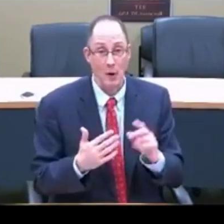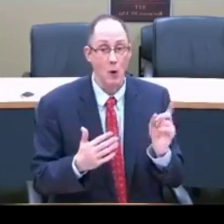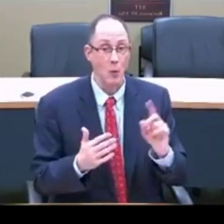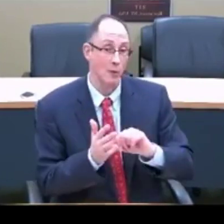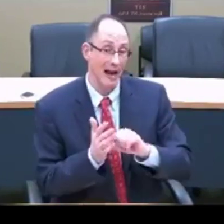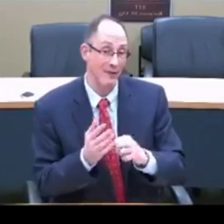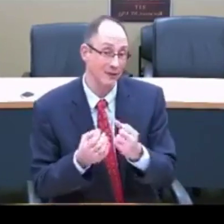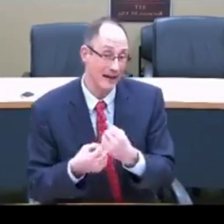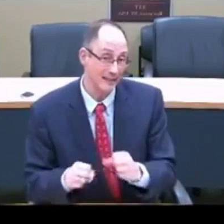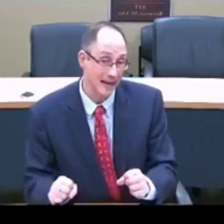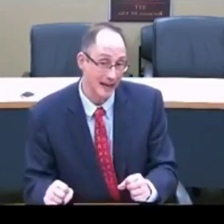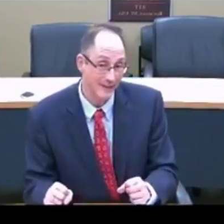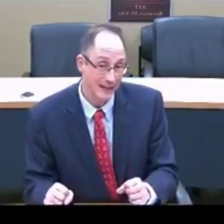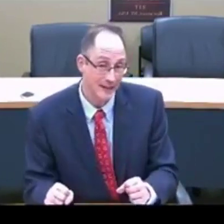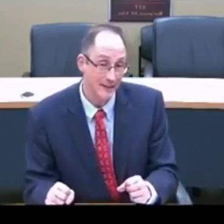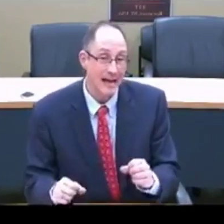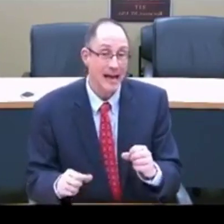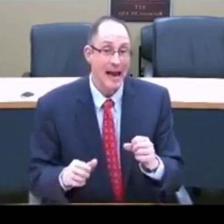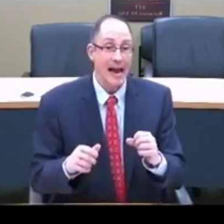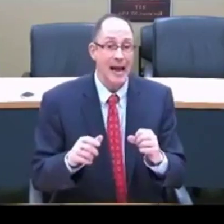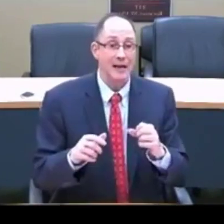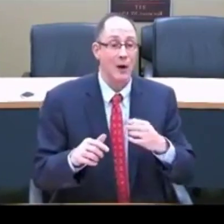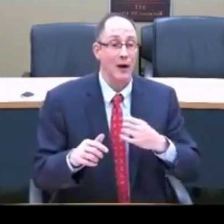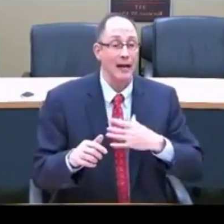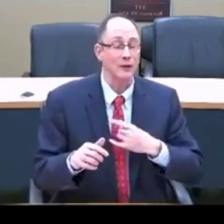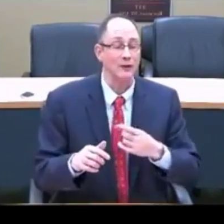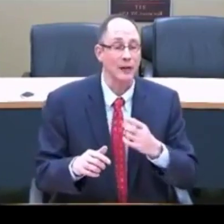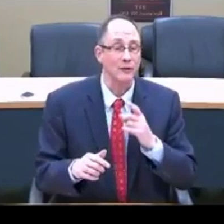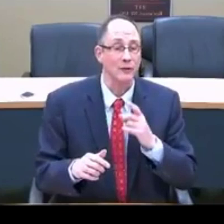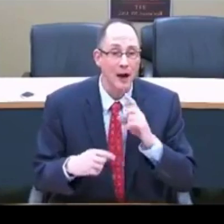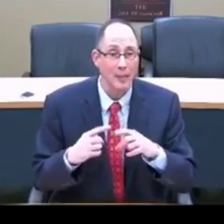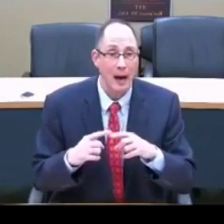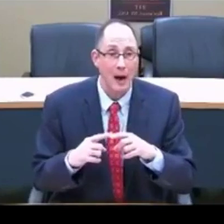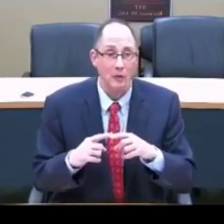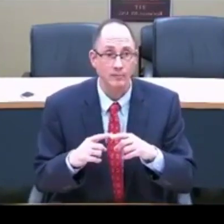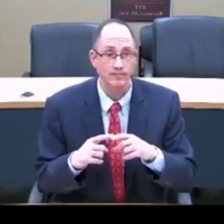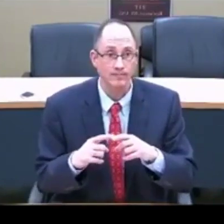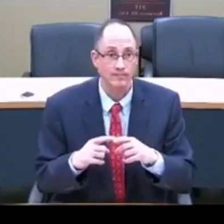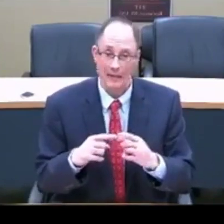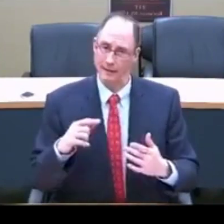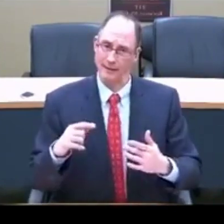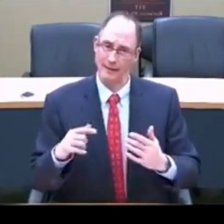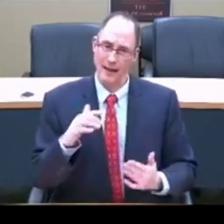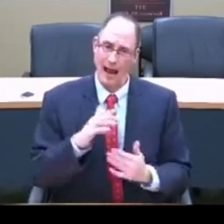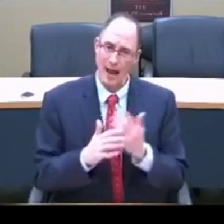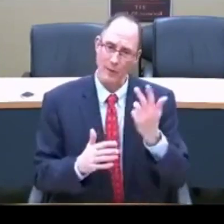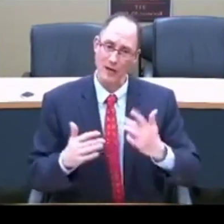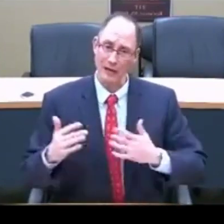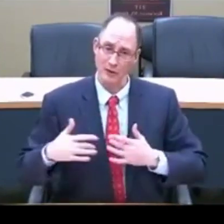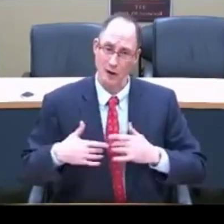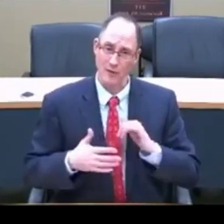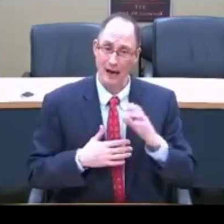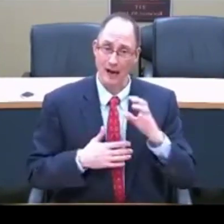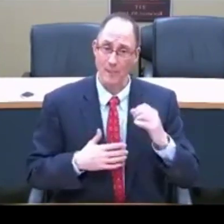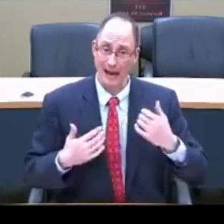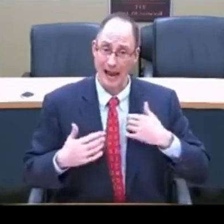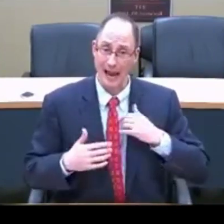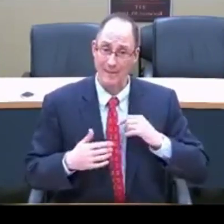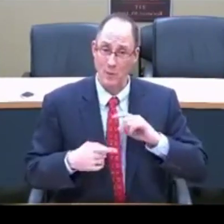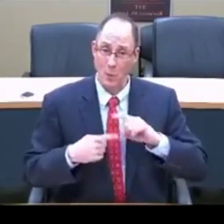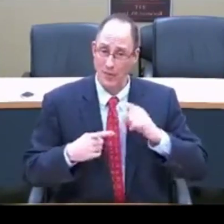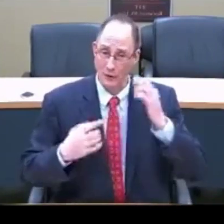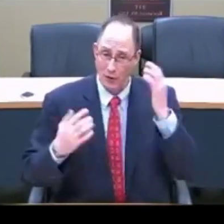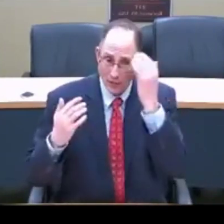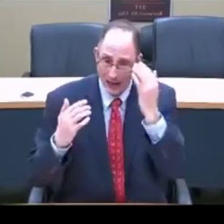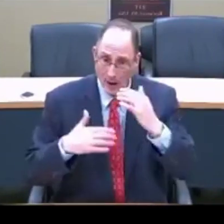where we emphasize safety. You know, interesting, talking about the top three concerns that companies have